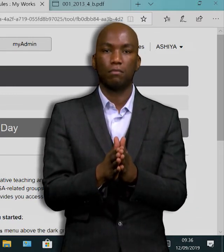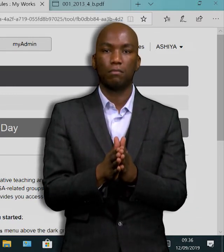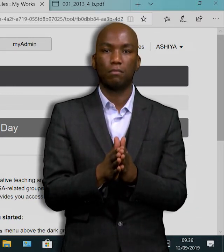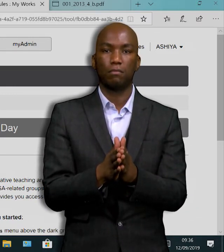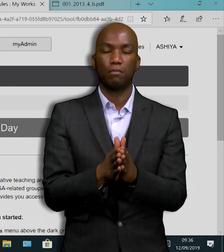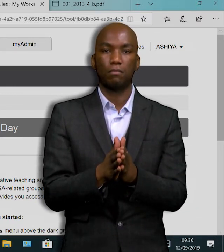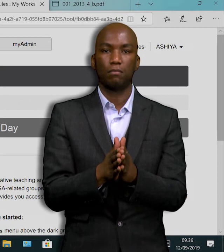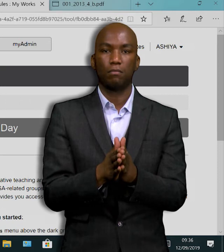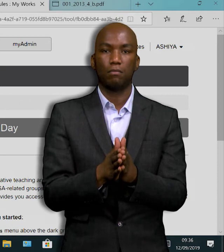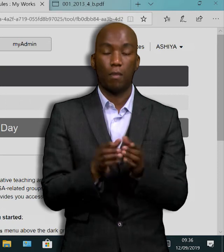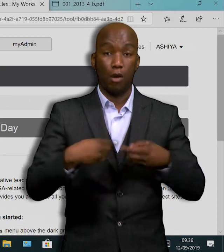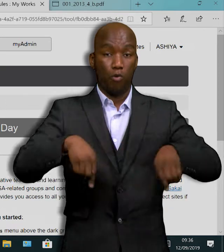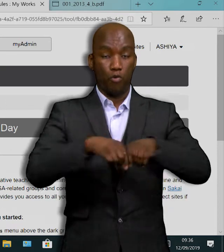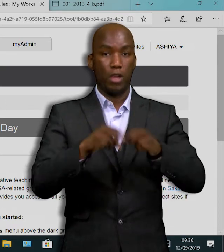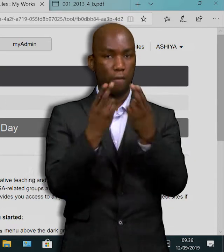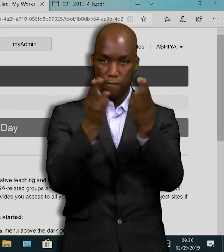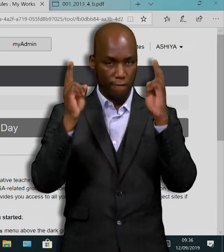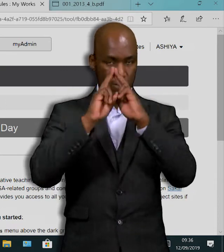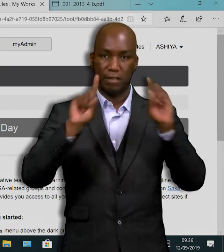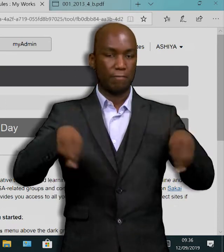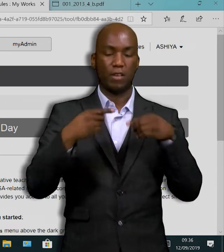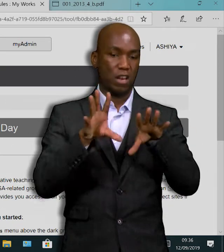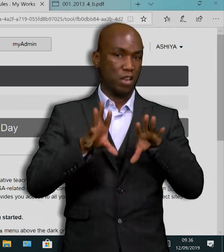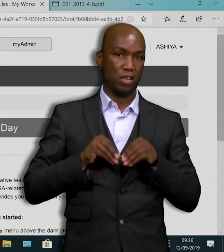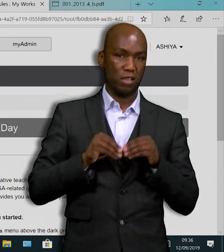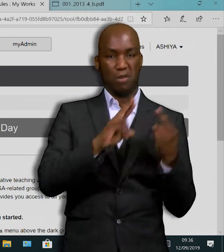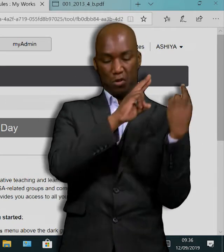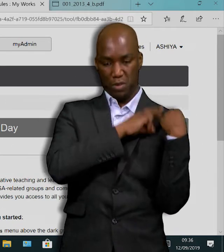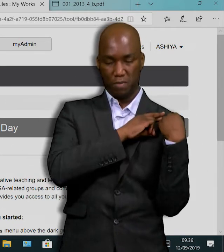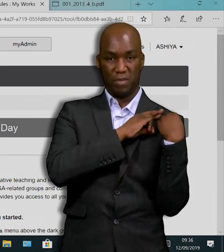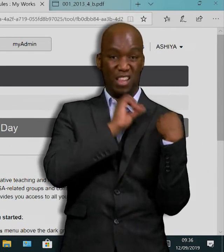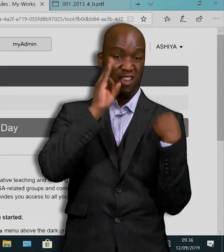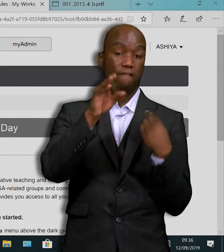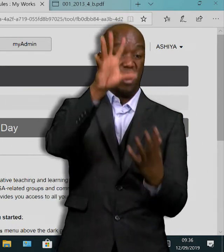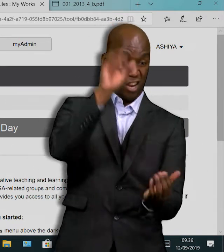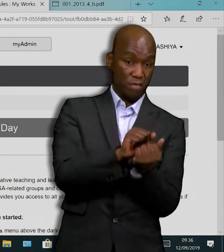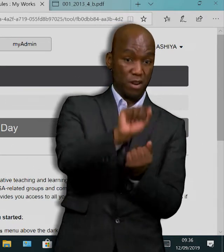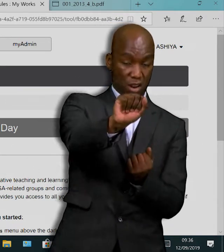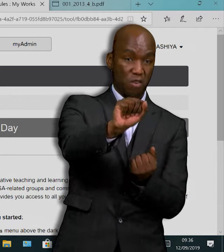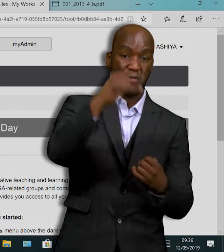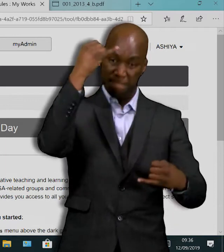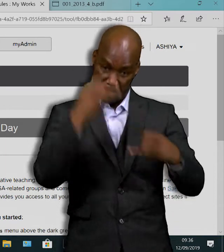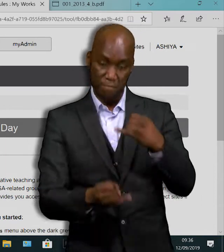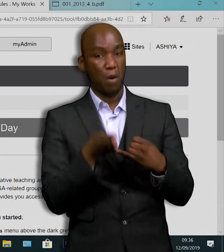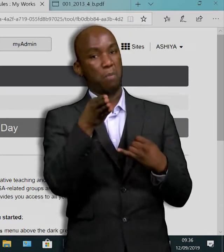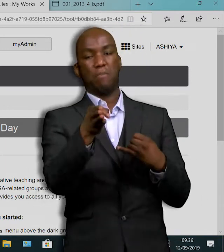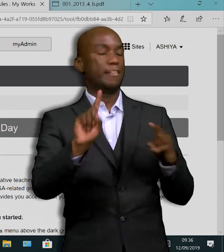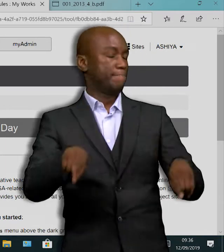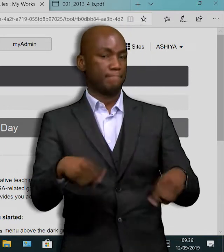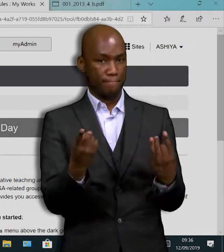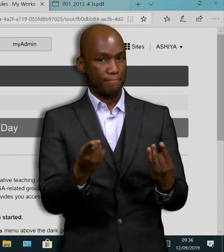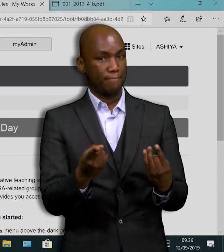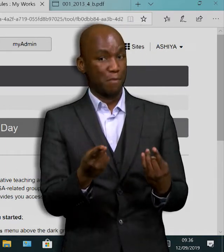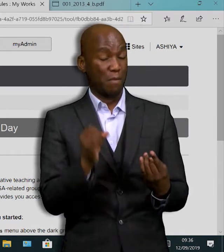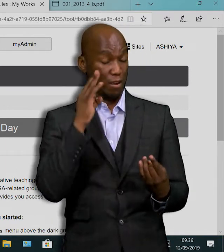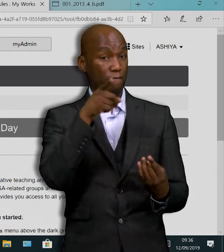We cannot accept responsibility for assignments that have not been submitted successfully on the